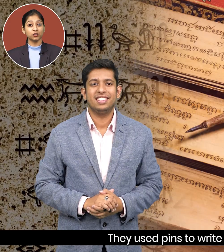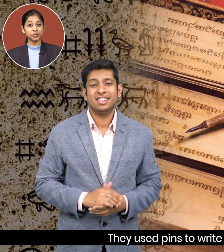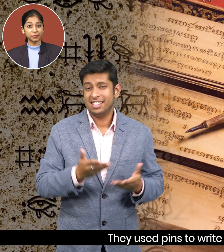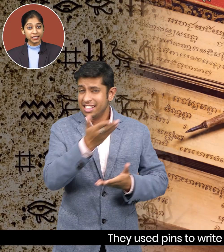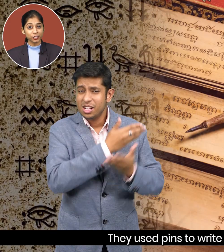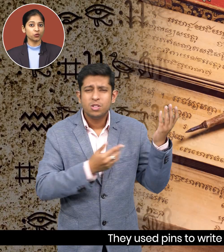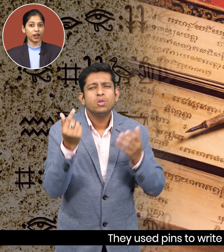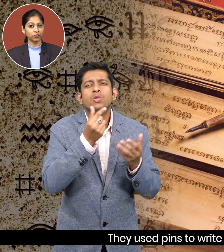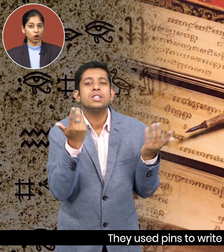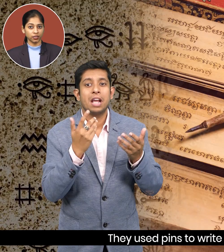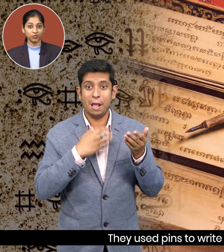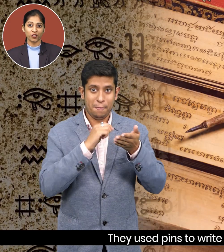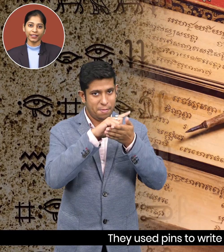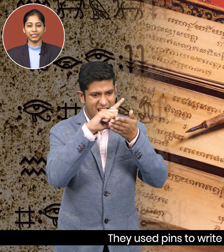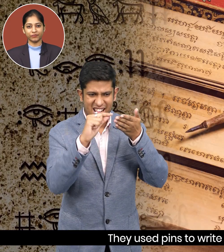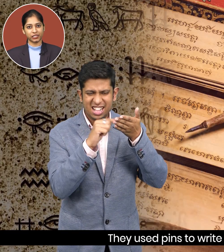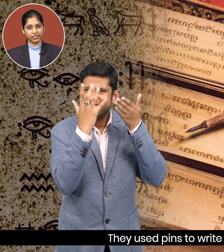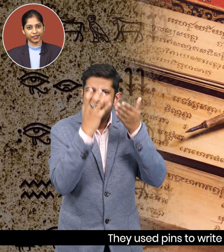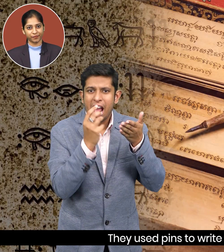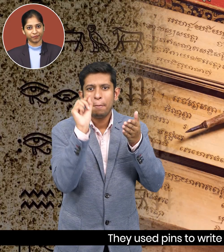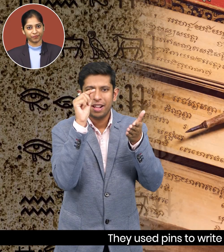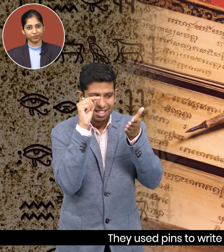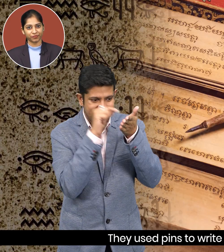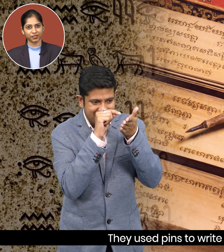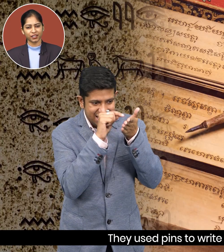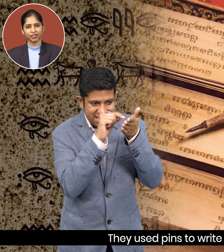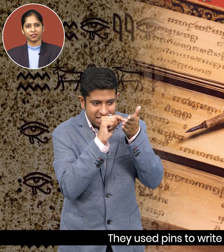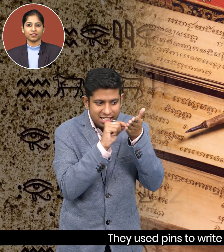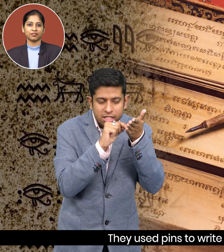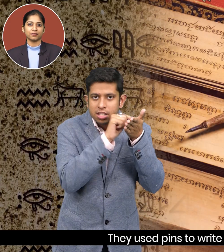They used pens to write on the dried leaves.